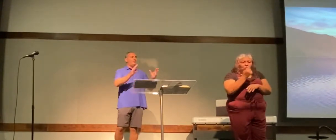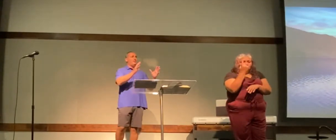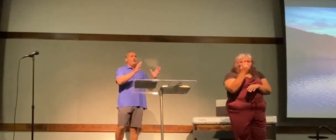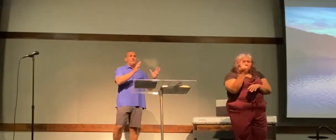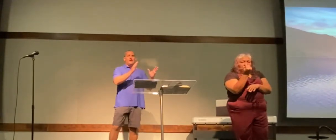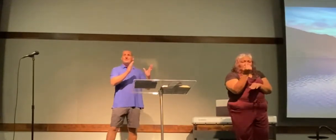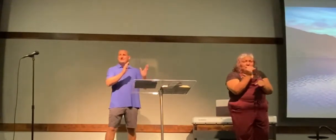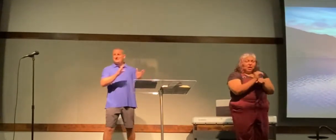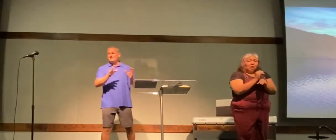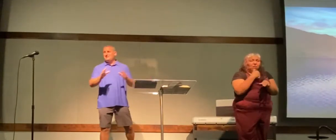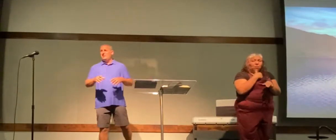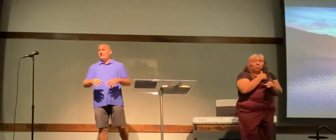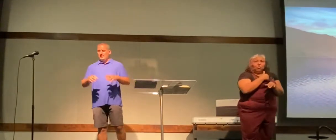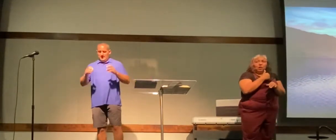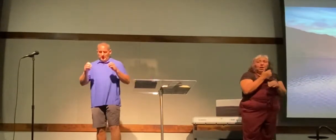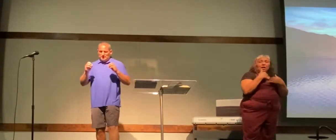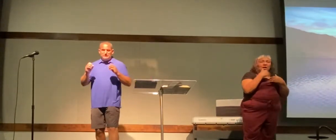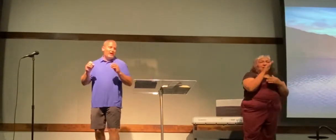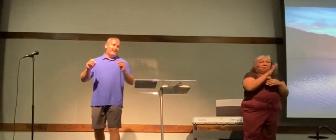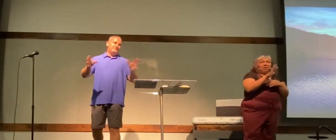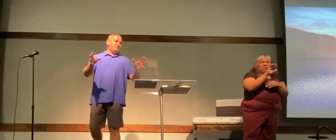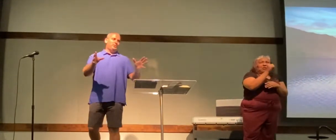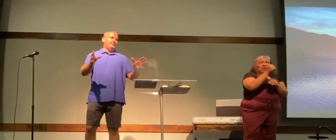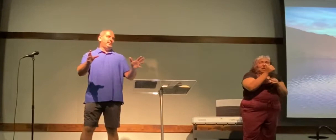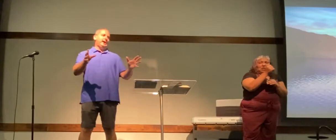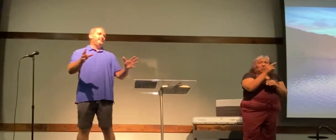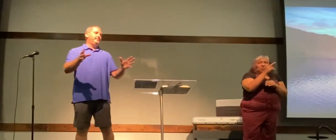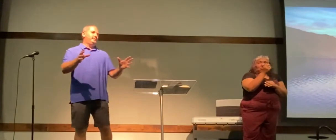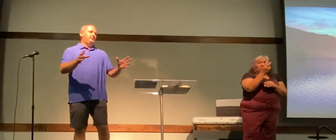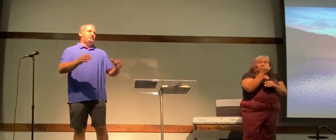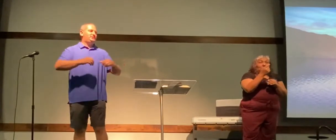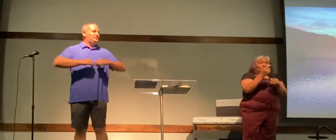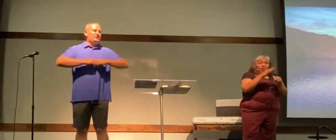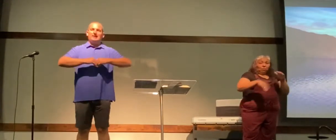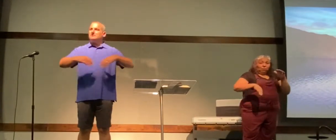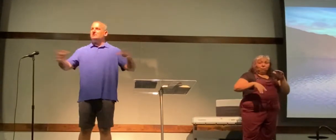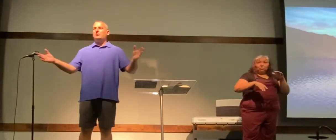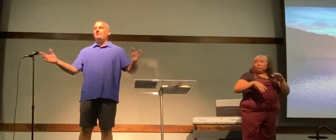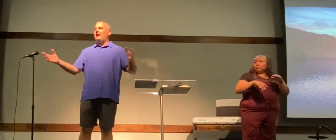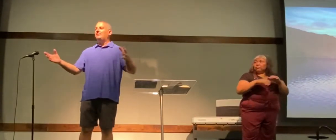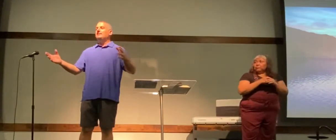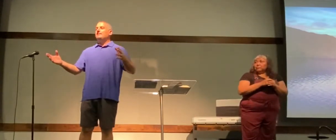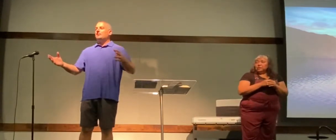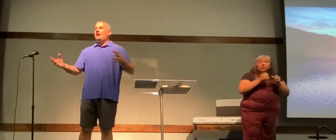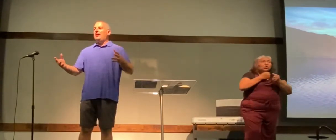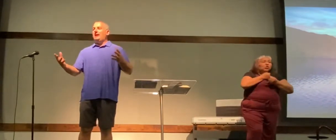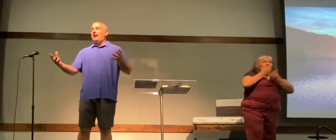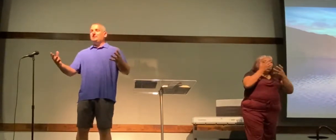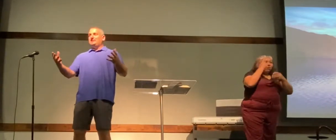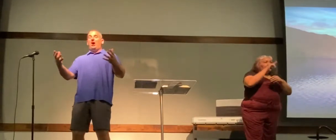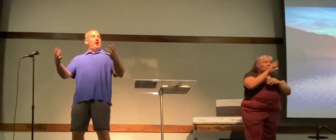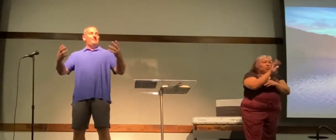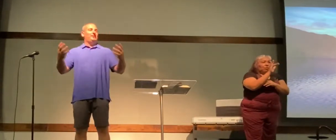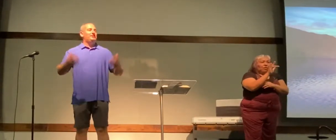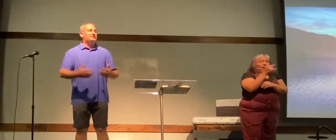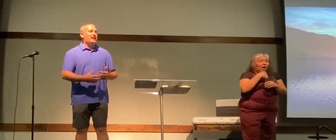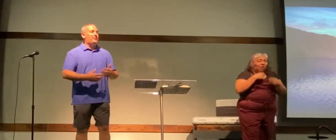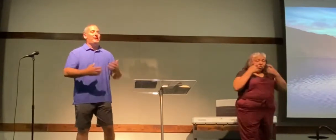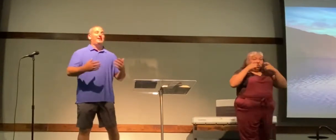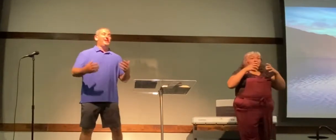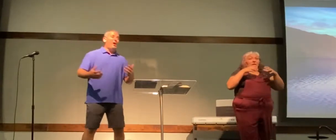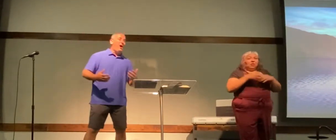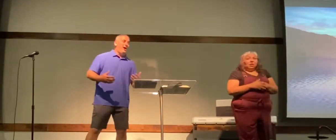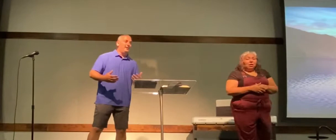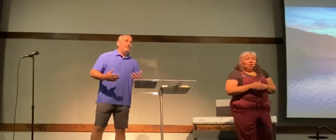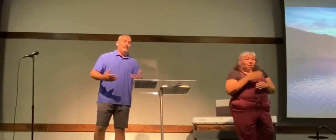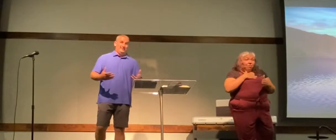one Tuesday night, we were averaging 10 to 12, and we shot up to 25. Just shot up to 25, right? And I was in awe. My leaders and I were